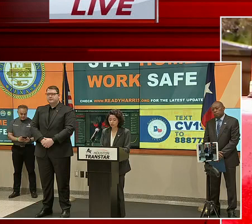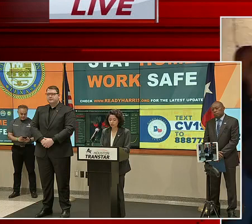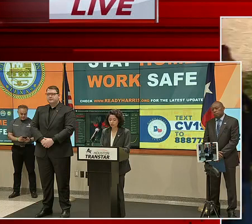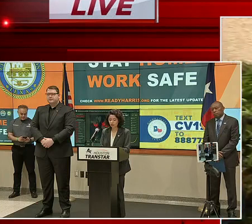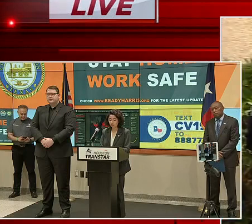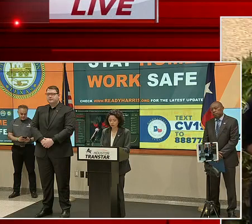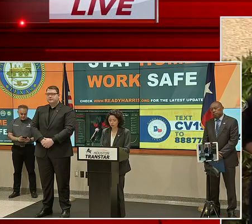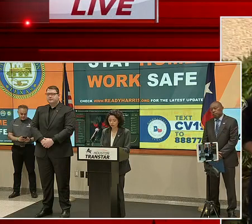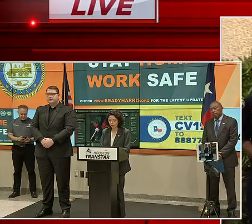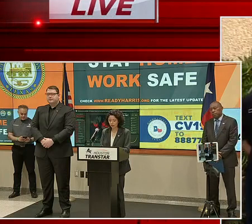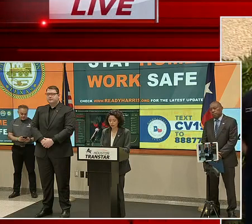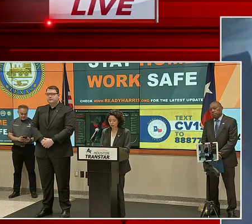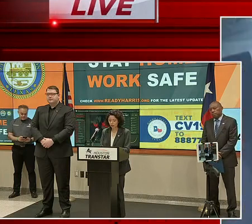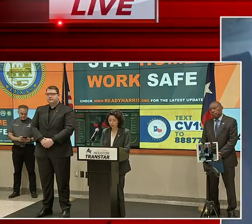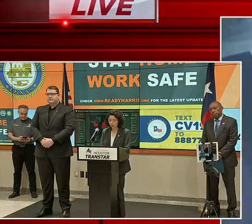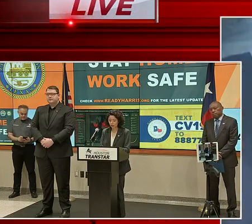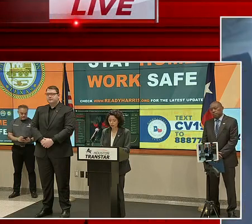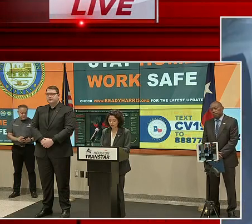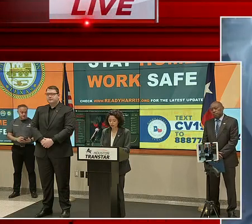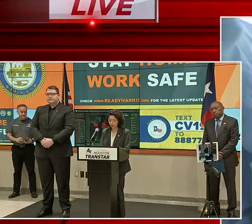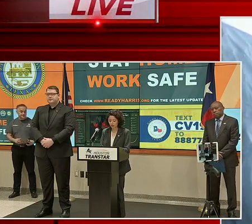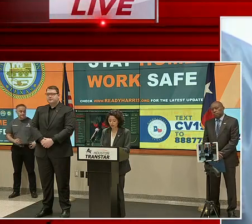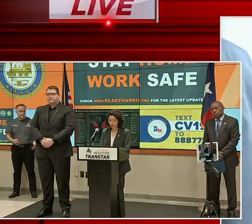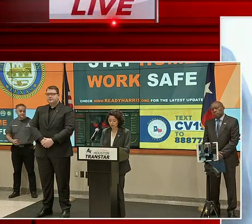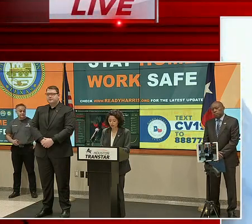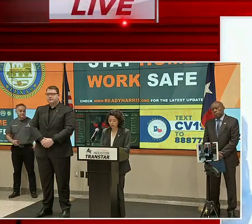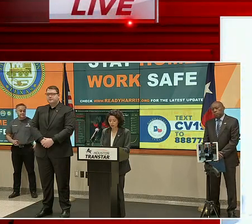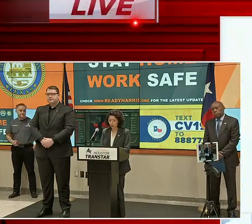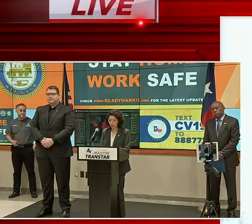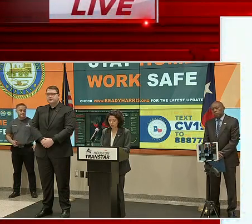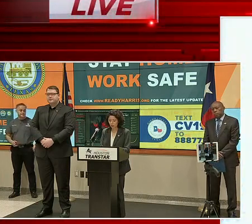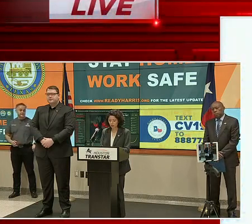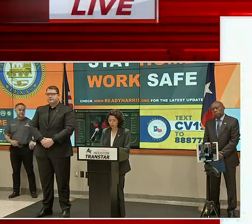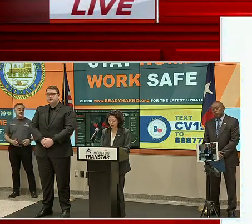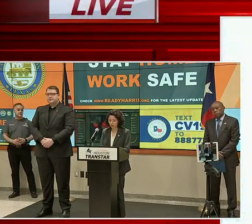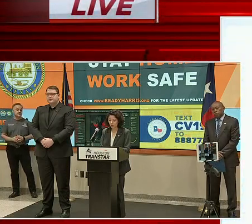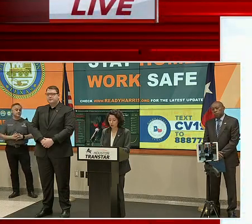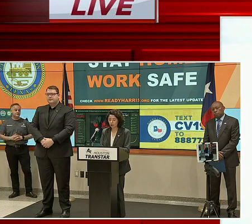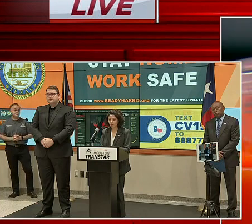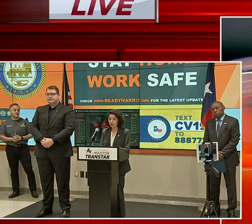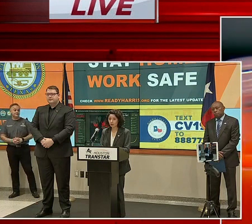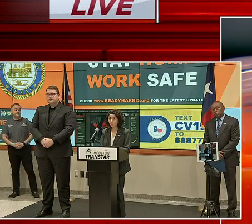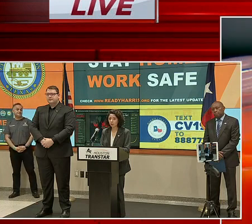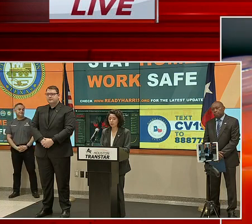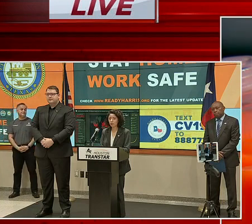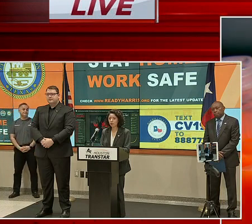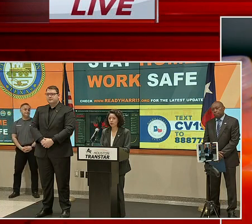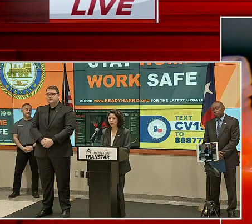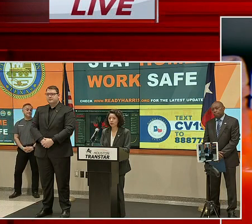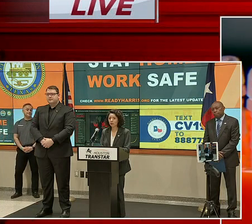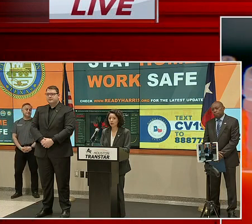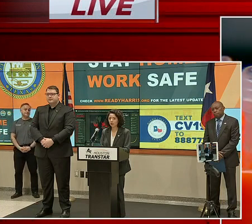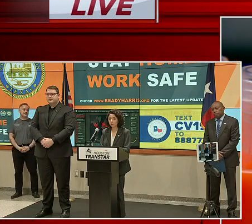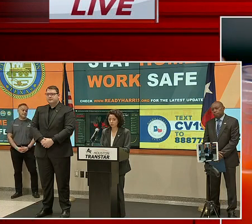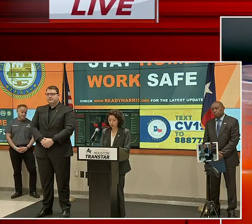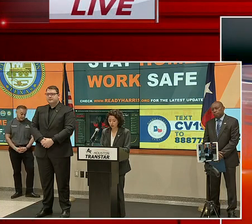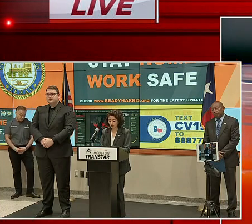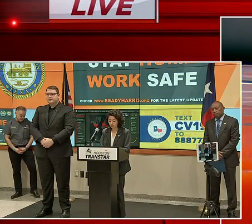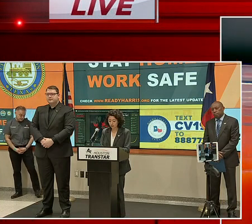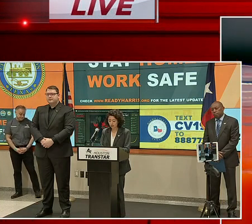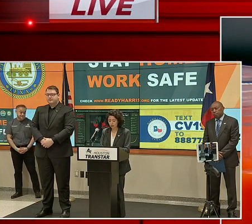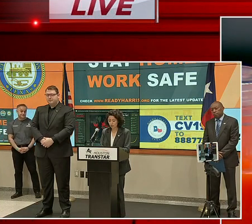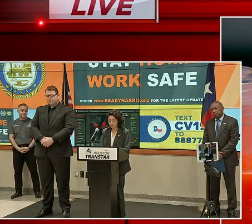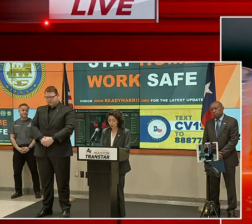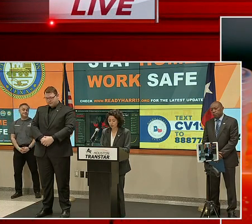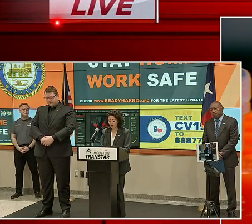does not want people to panic because of this order. That does not mean you need to go out and hoard groceries and buy food. She says you